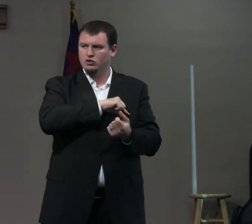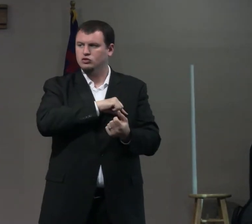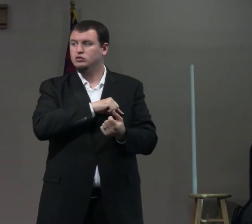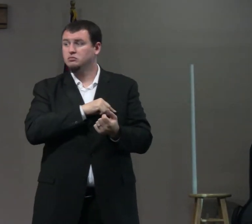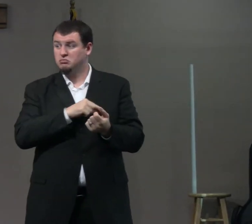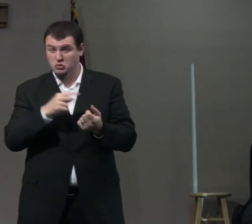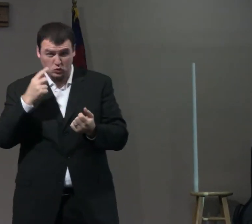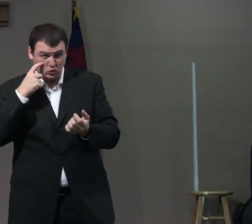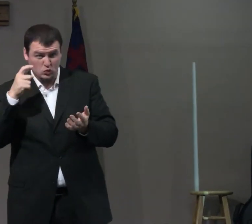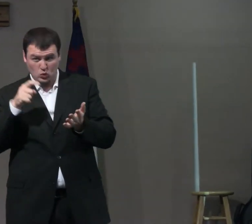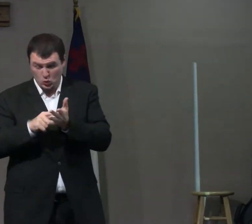qualifications.